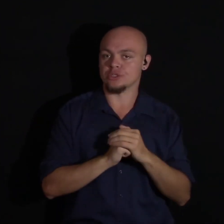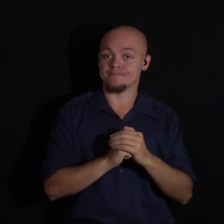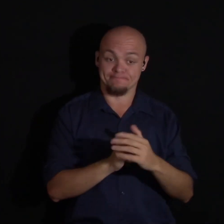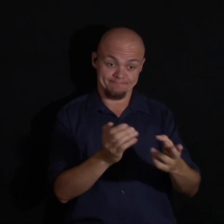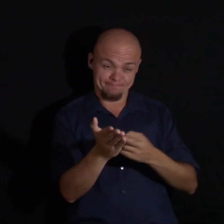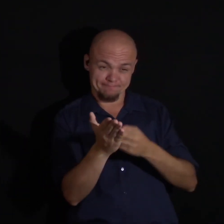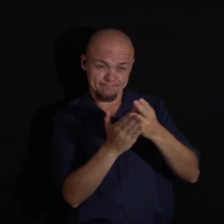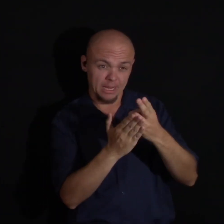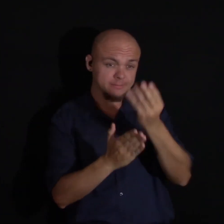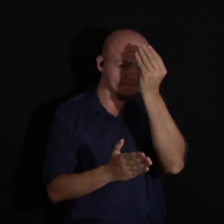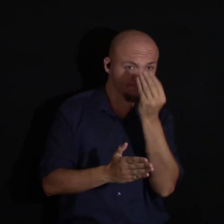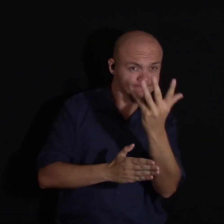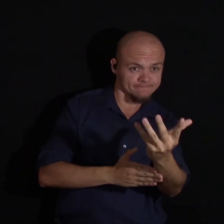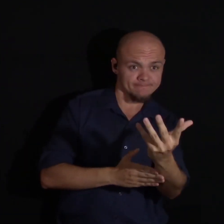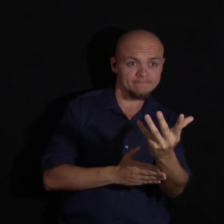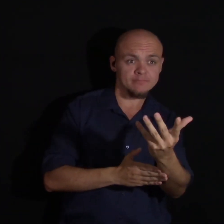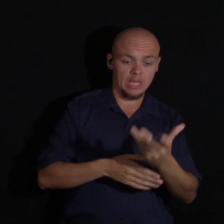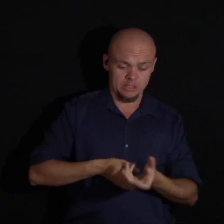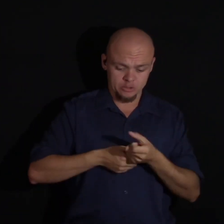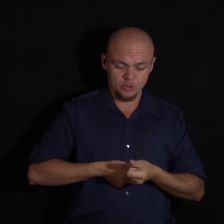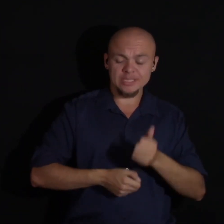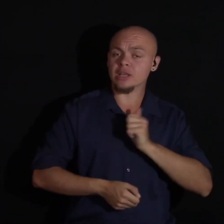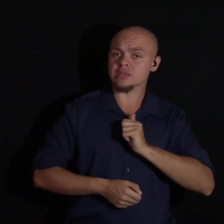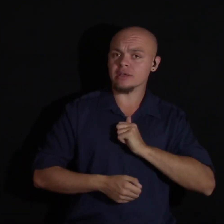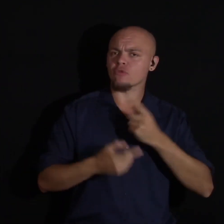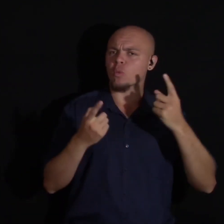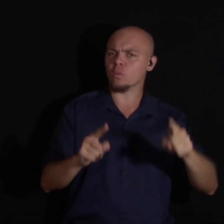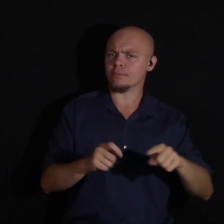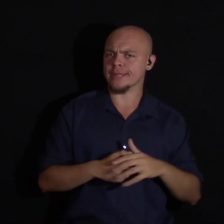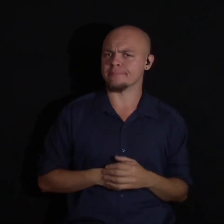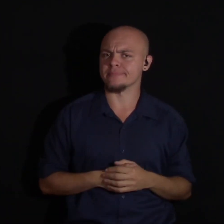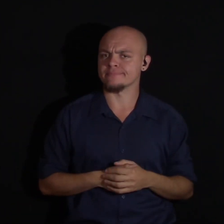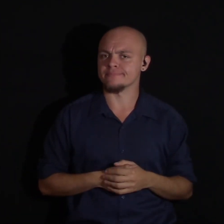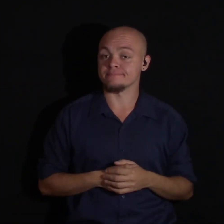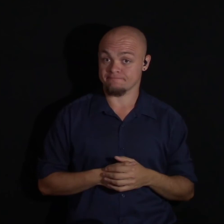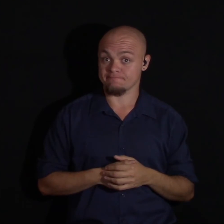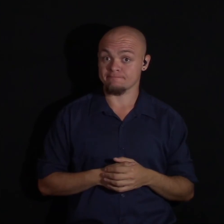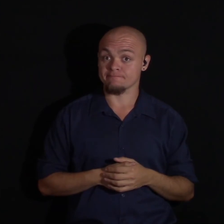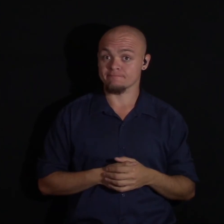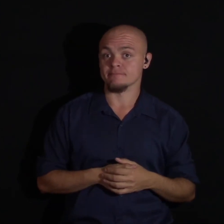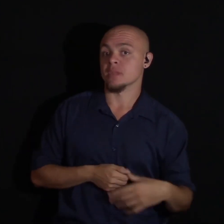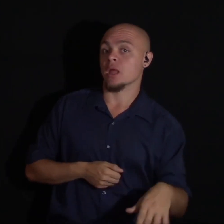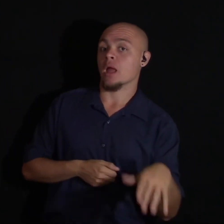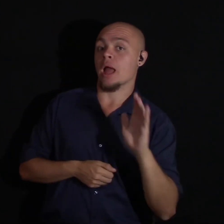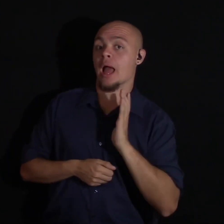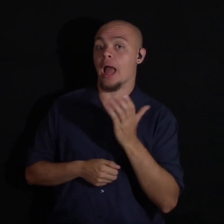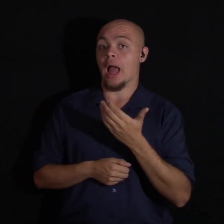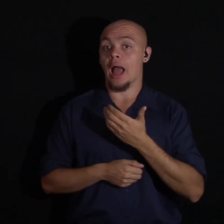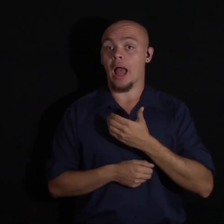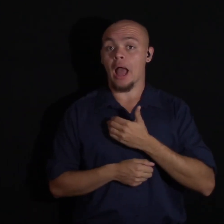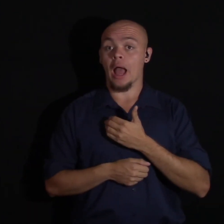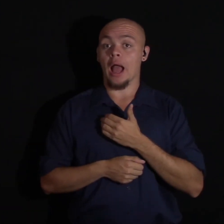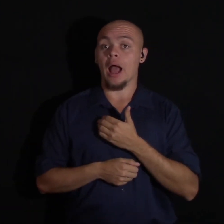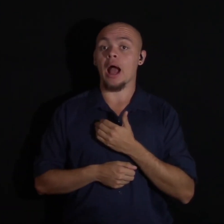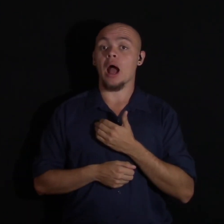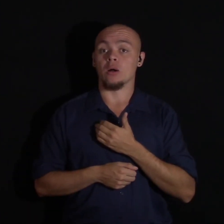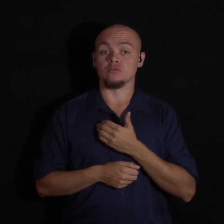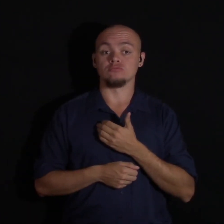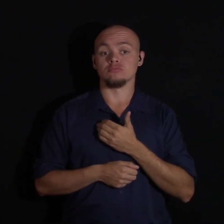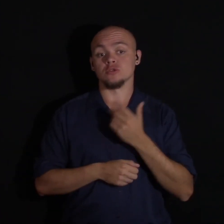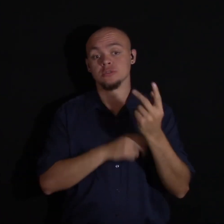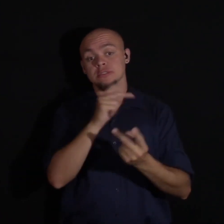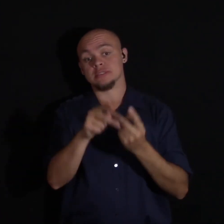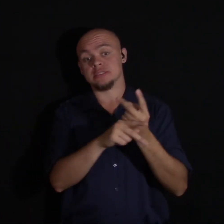trusting ourselves when it came to sex? What would happen if we told the truth about our desire to have a different kind of